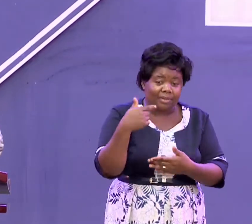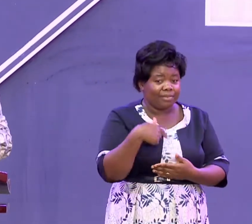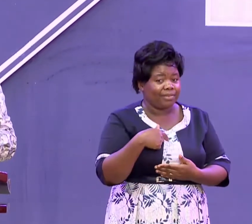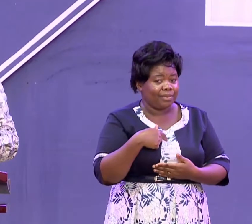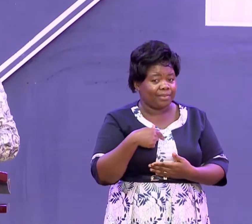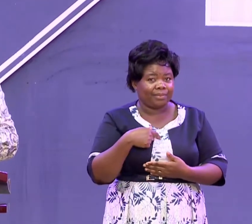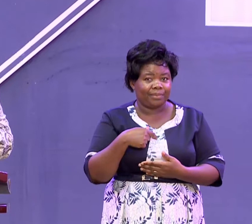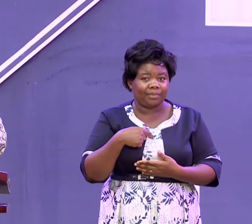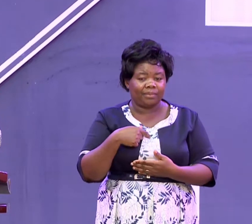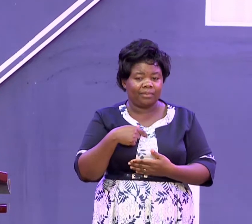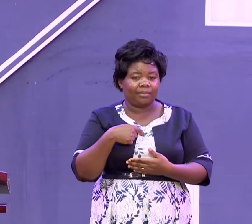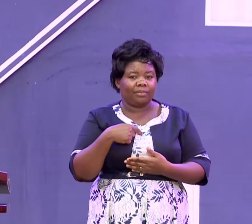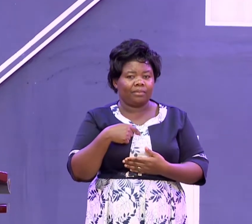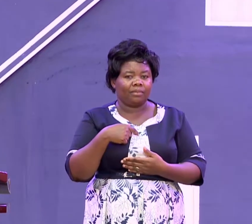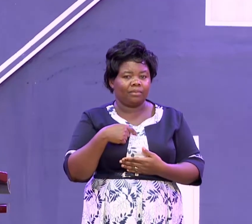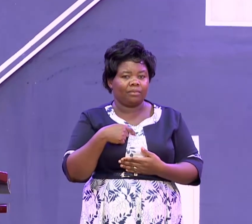munsuza.